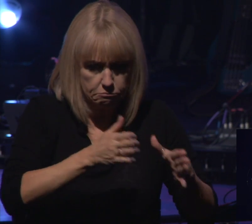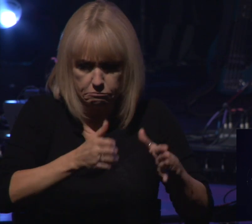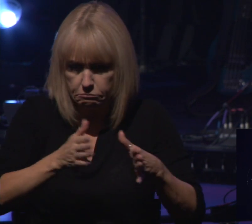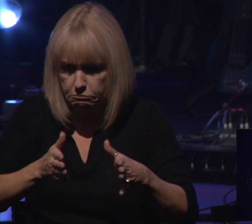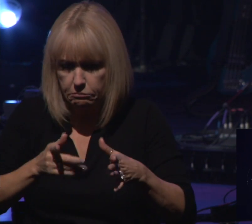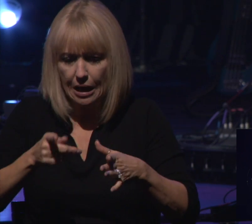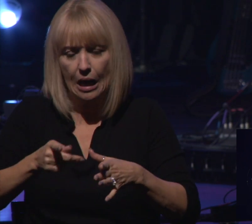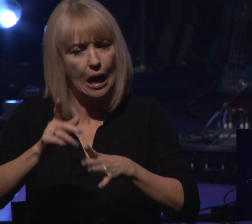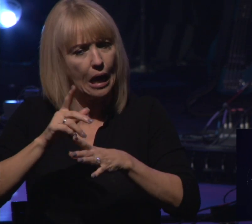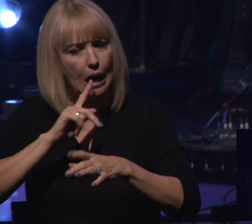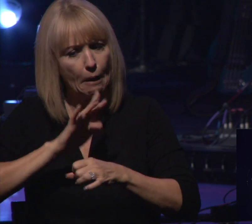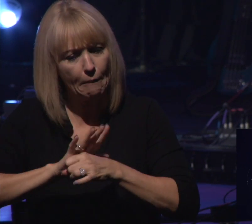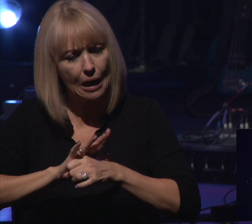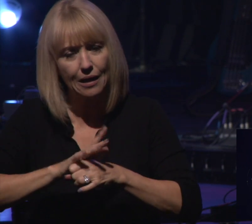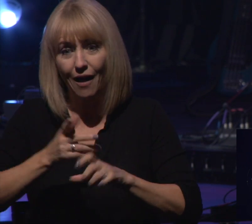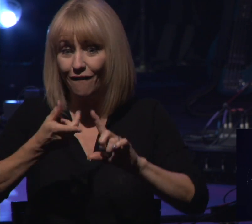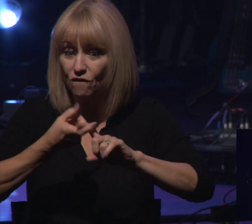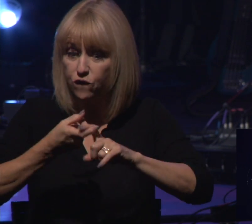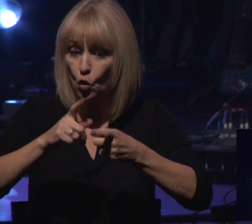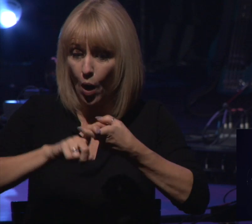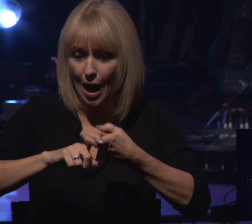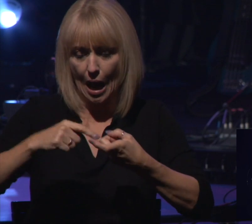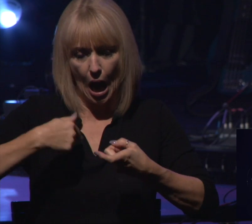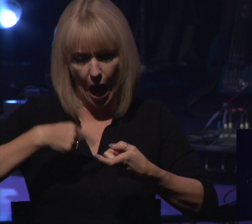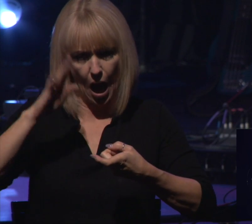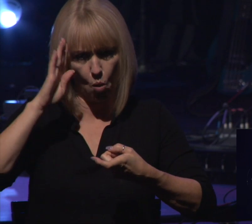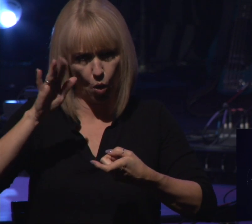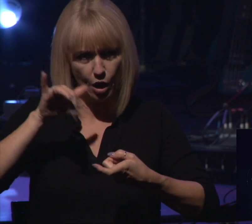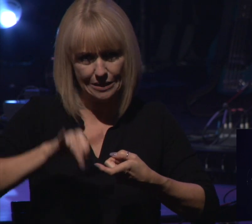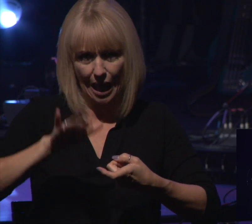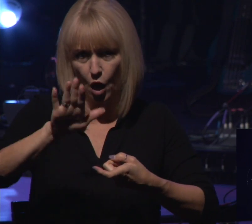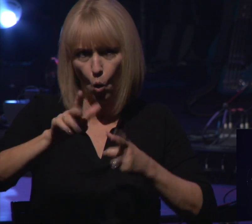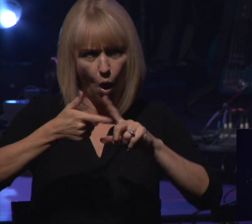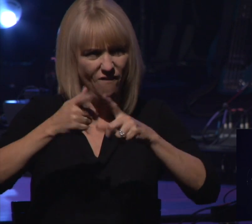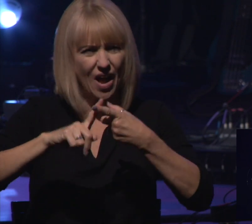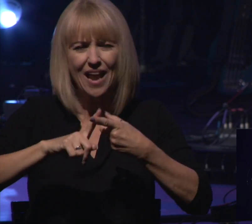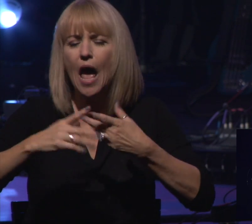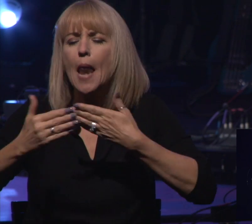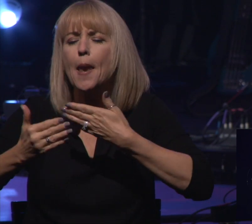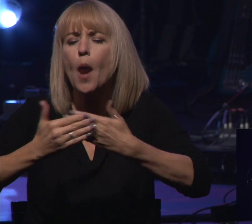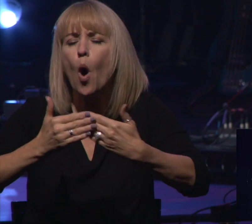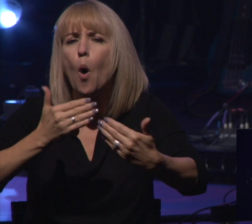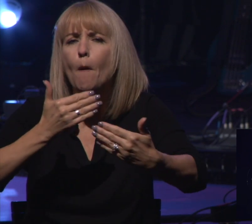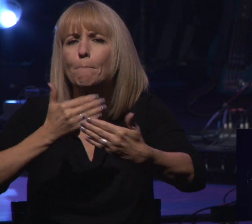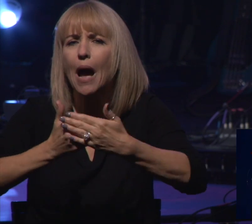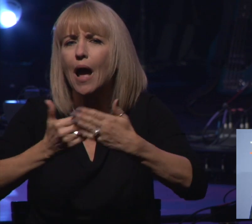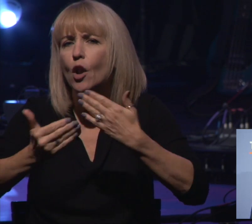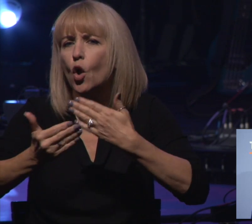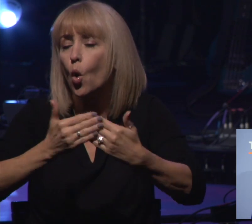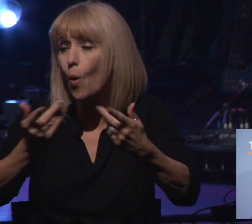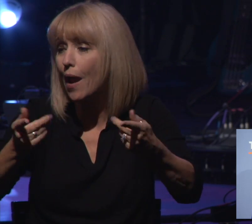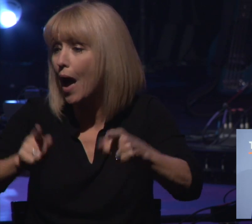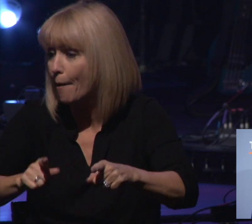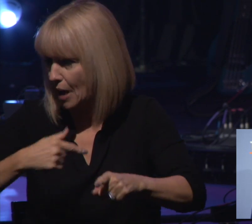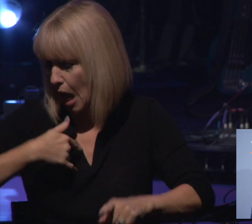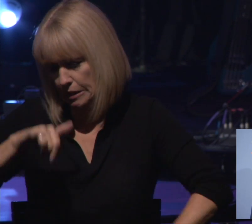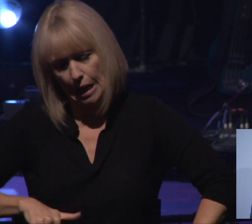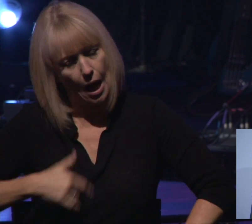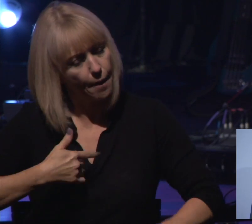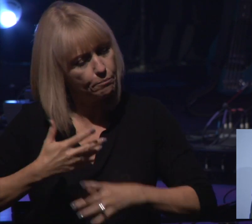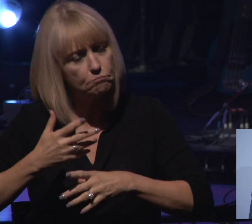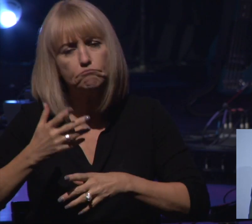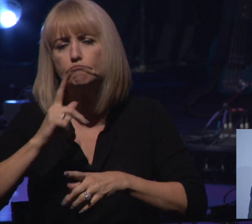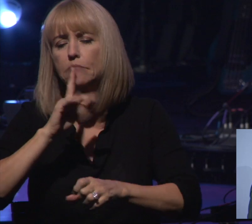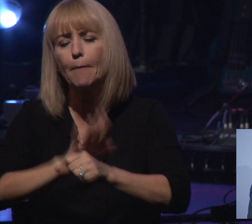I'm going to be your friend for the rest of your life? No matter what, we're sticking together in this. And of course, it's that commitment that says,